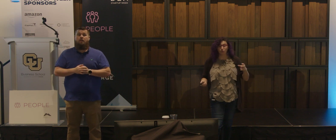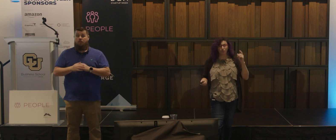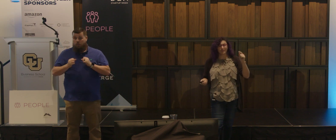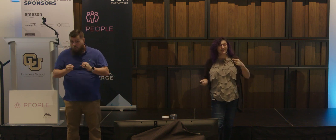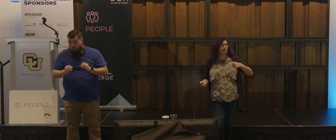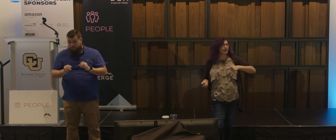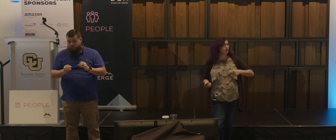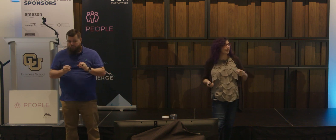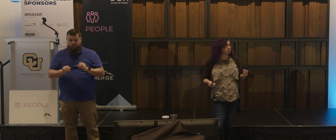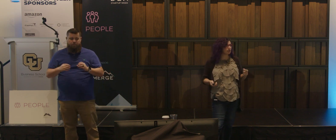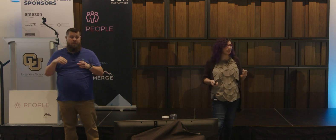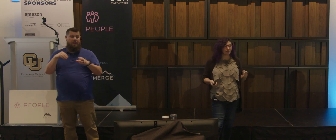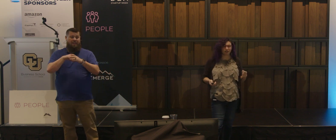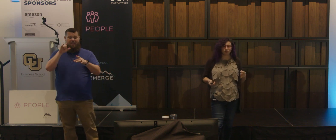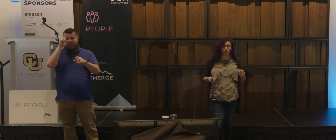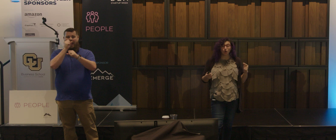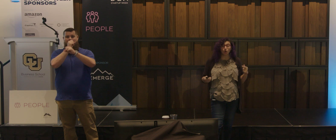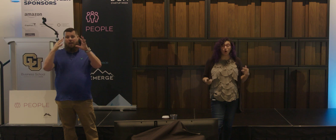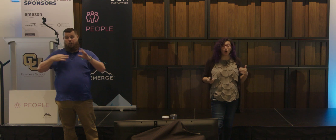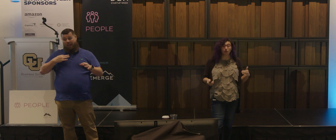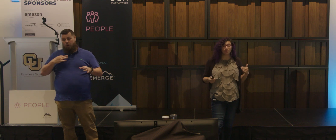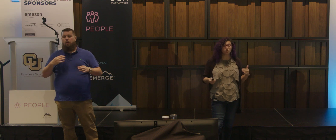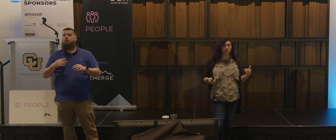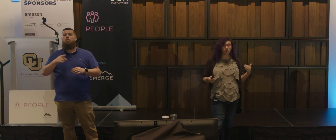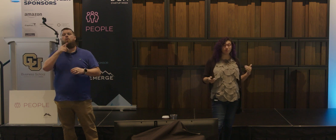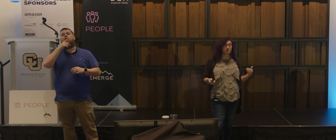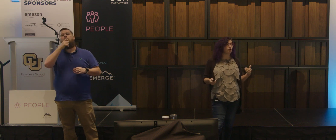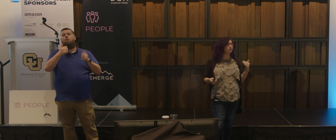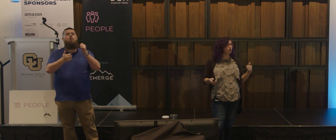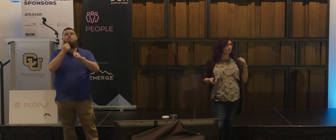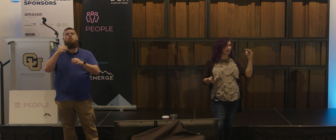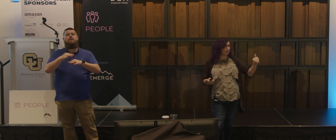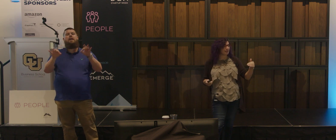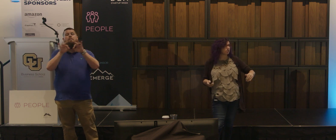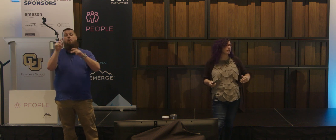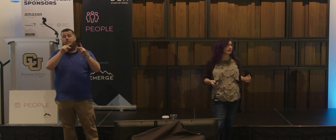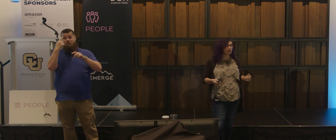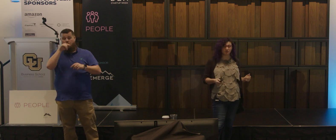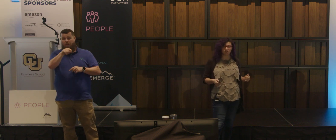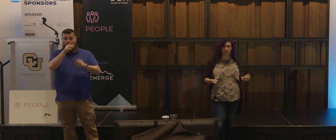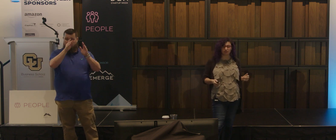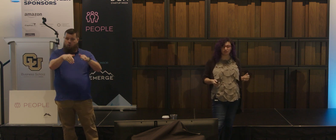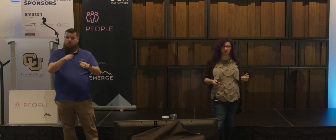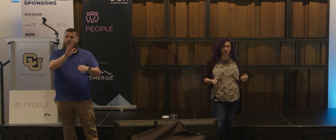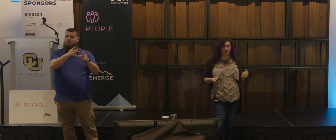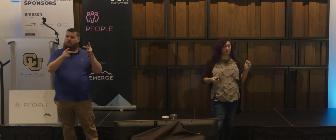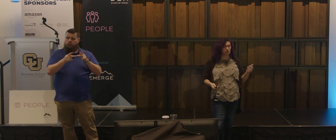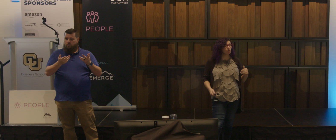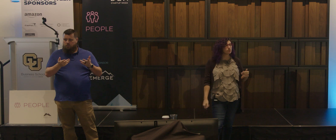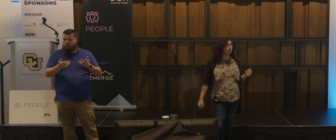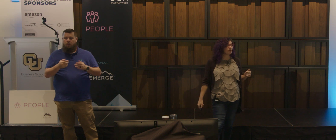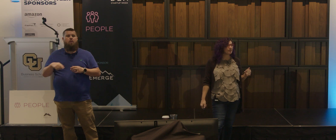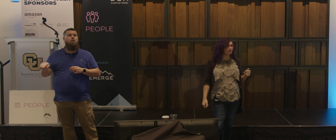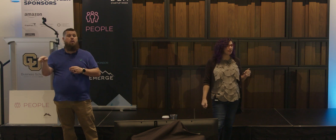So in that imaginary candidate you do, who are the most important people for that imaginary candidate position